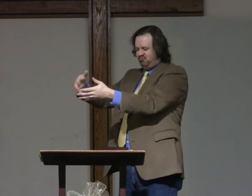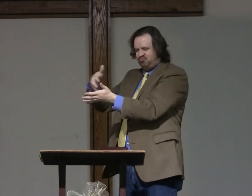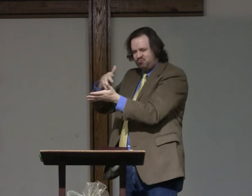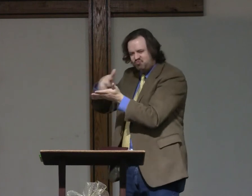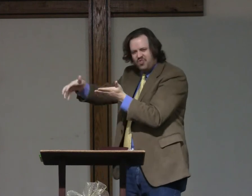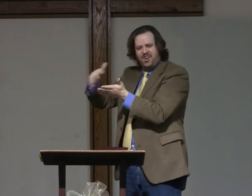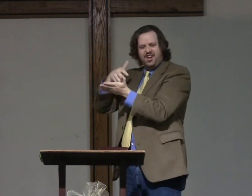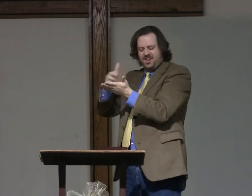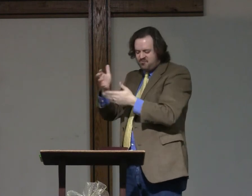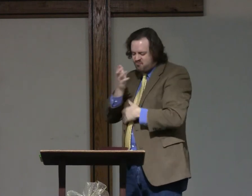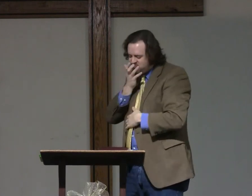The manger,